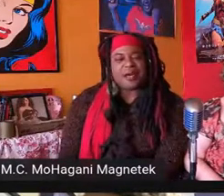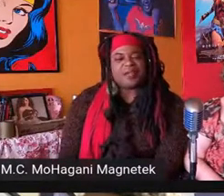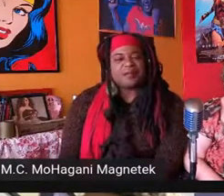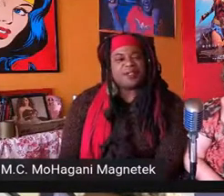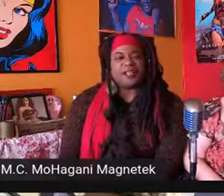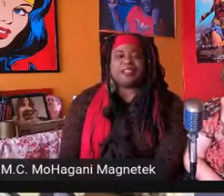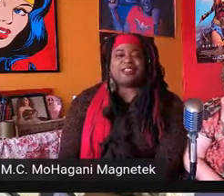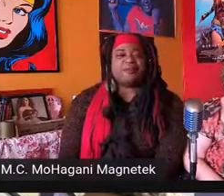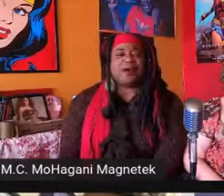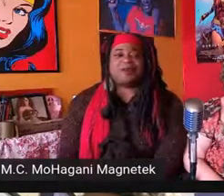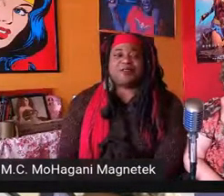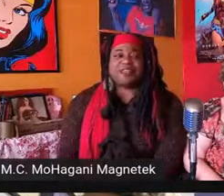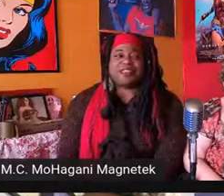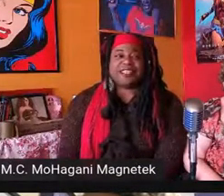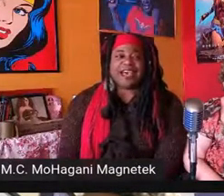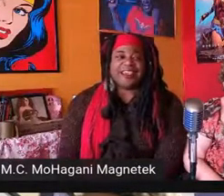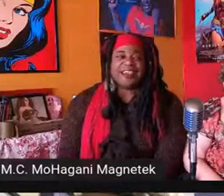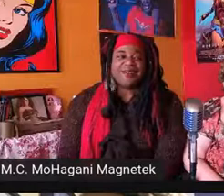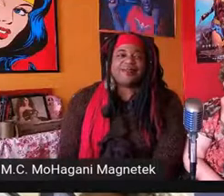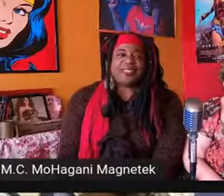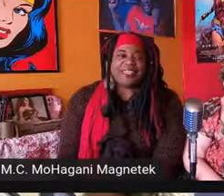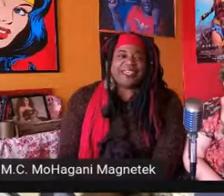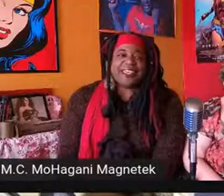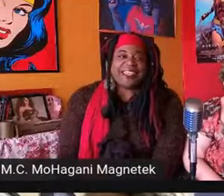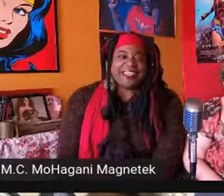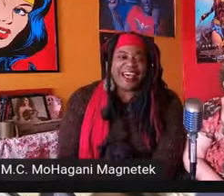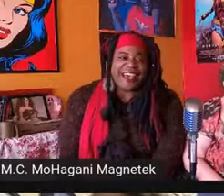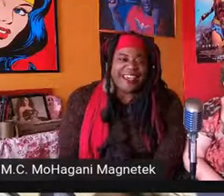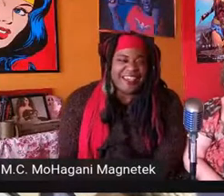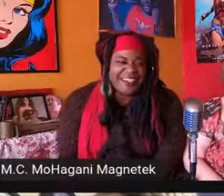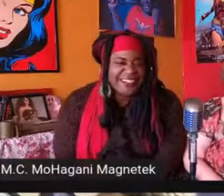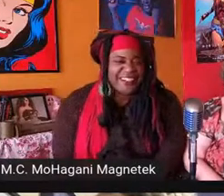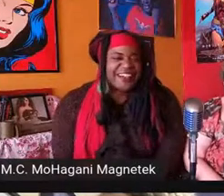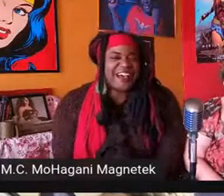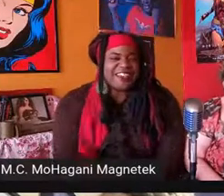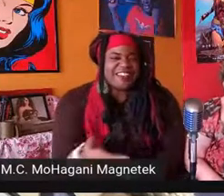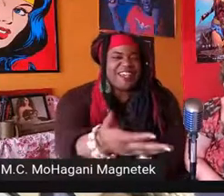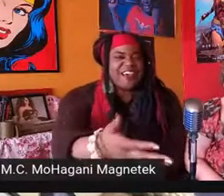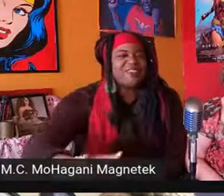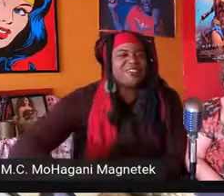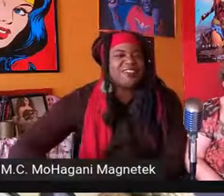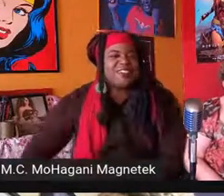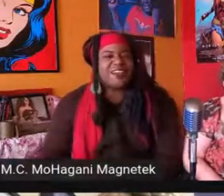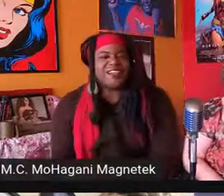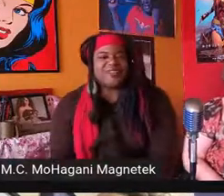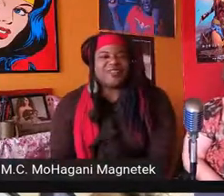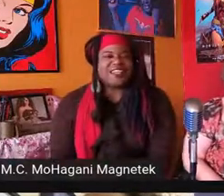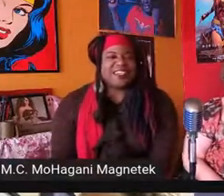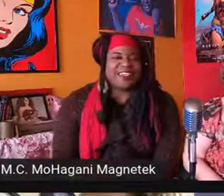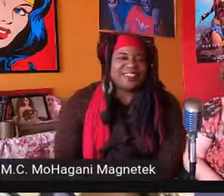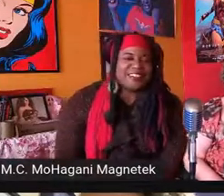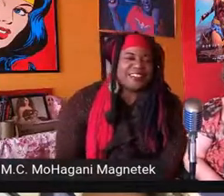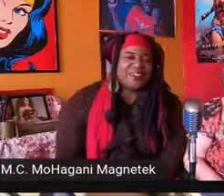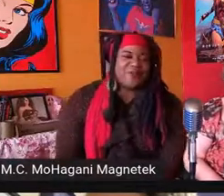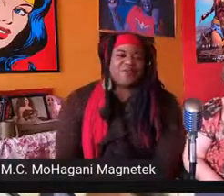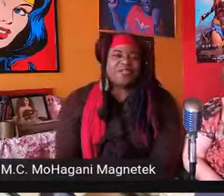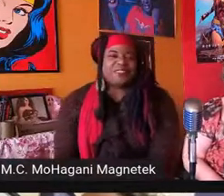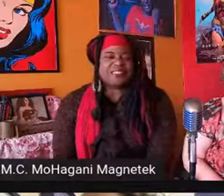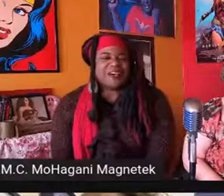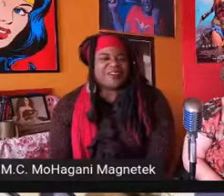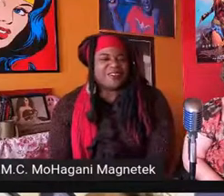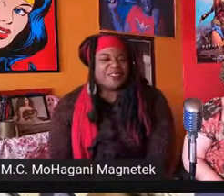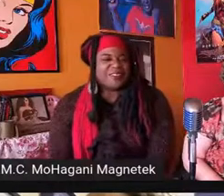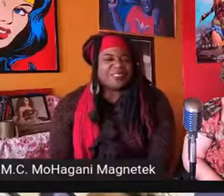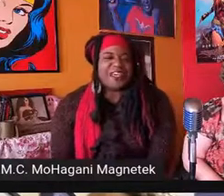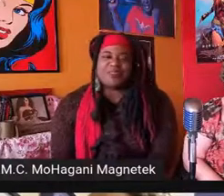talking about community, like, these are my friends. Like, we be kicking it, like, mm-hmm. Kasha and I, mm-hmm. and her daughter, we was like kicking it just like a few months